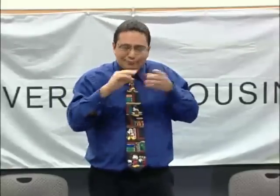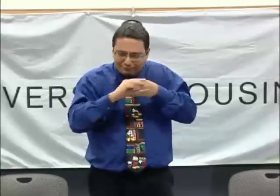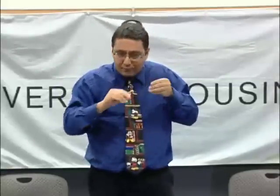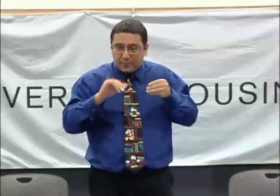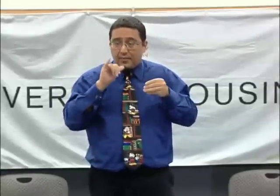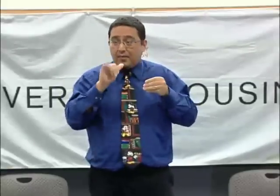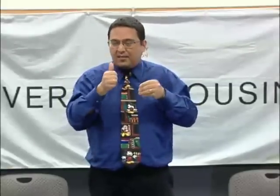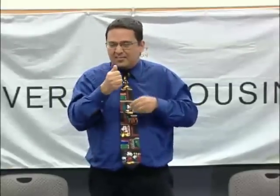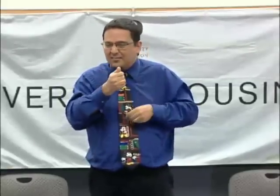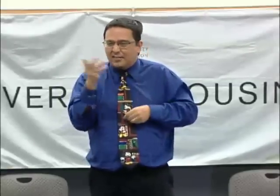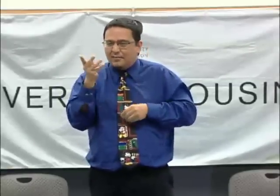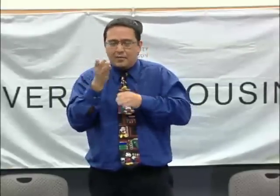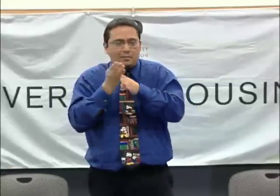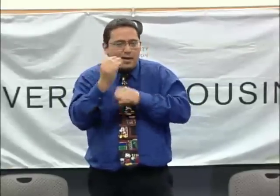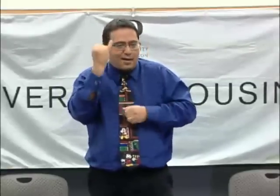their experiences and their stories.